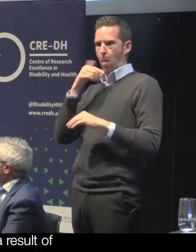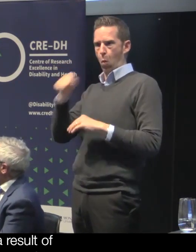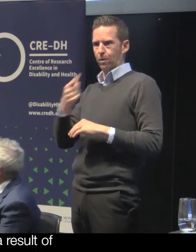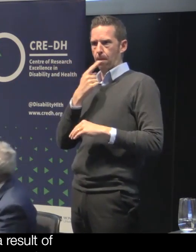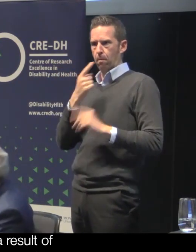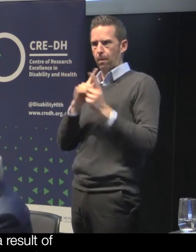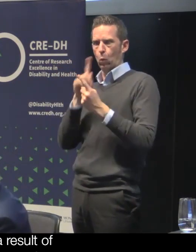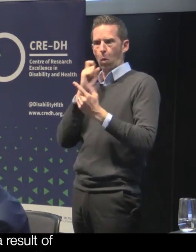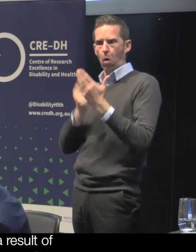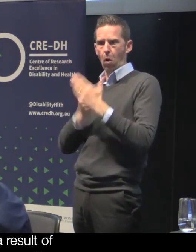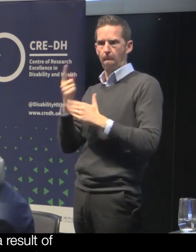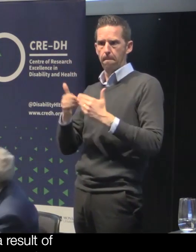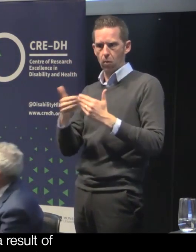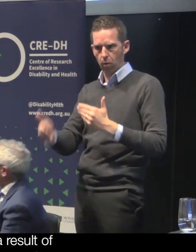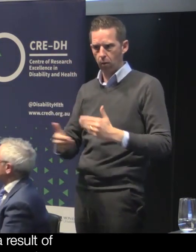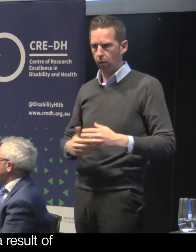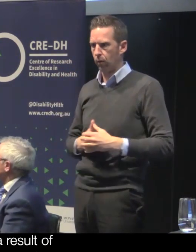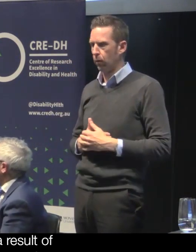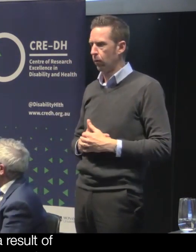as a result of matching people with